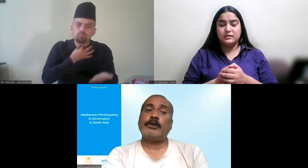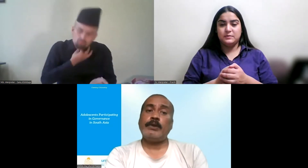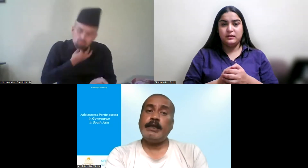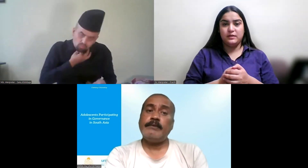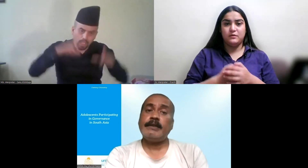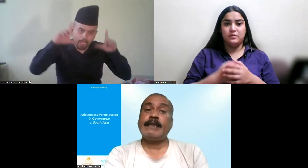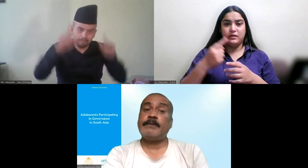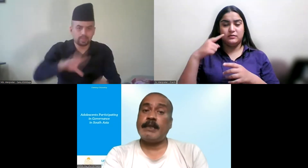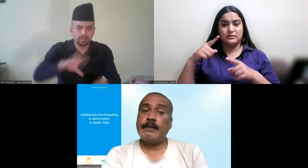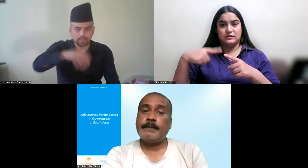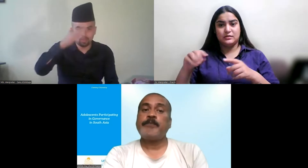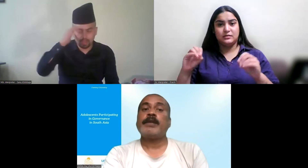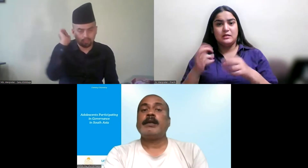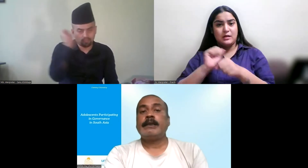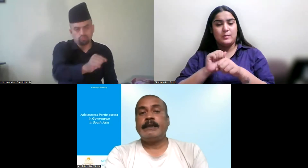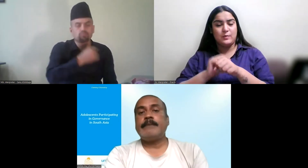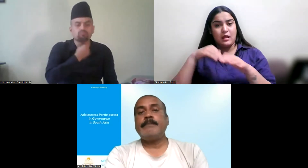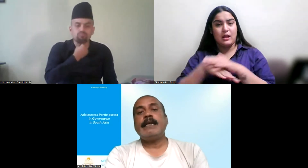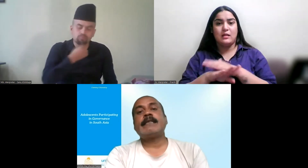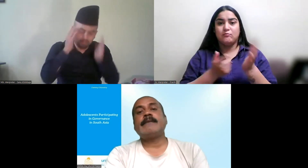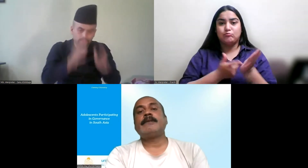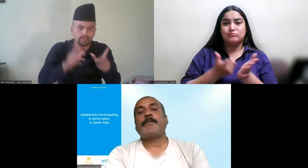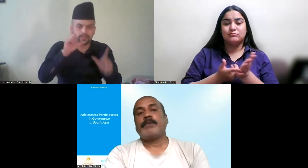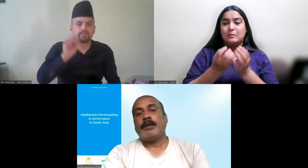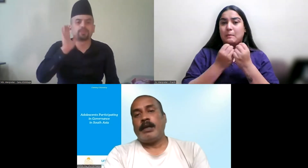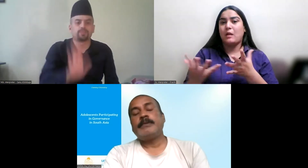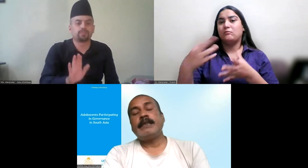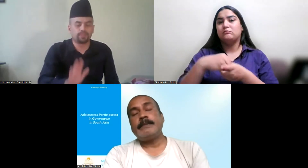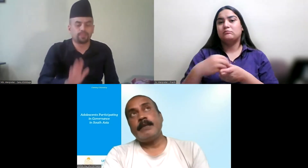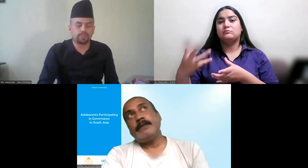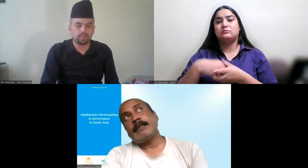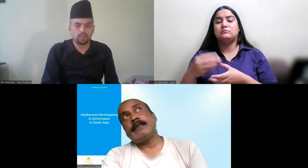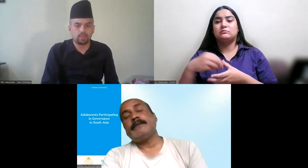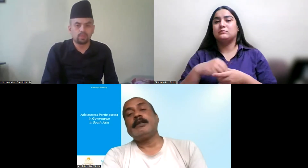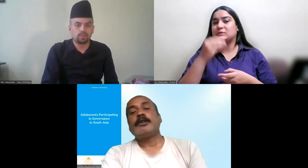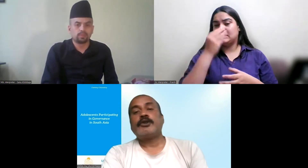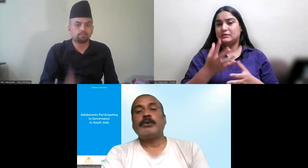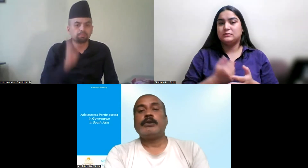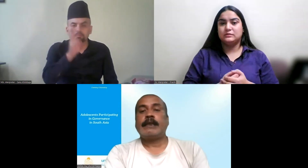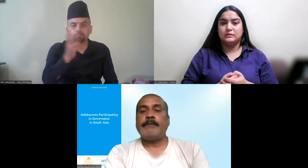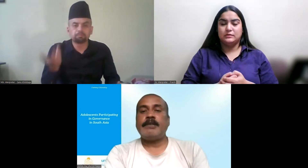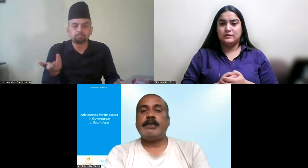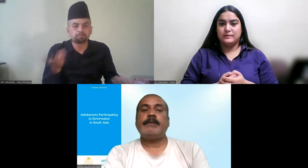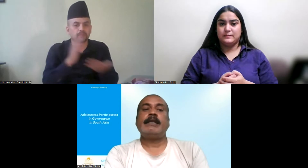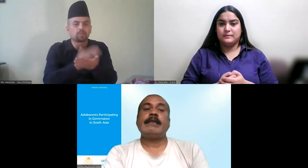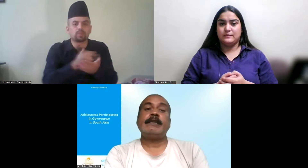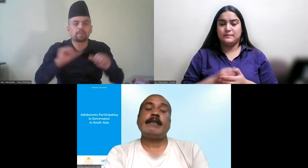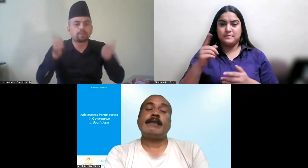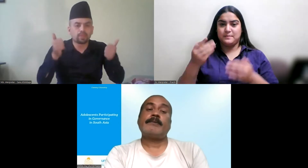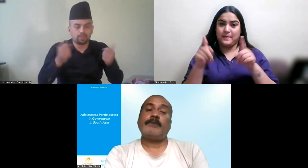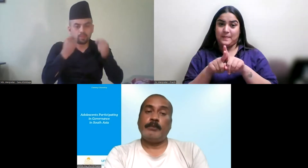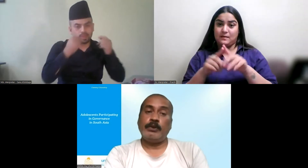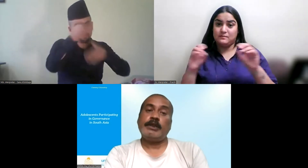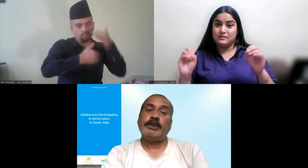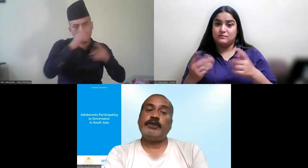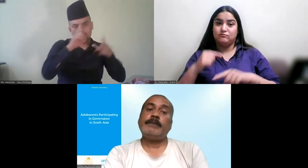from the local level themselves. This may be achieved through capacity building initiatives